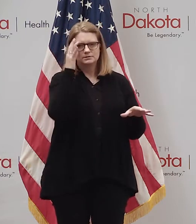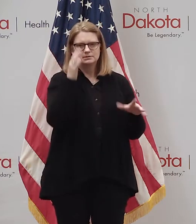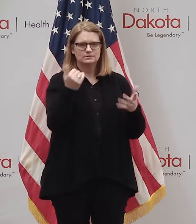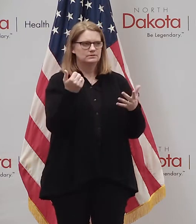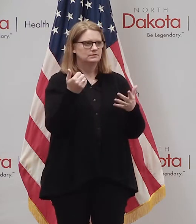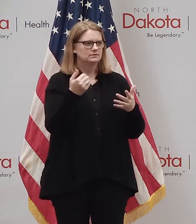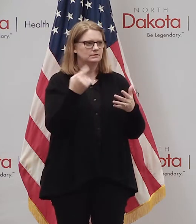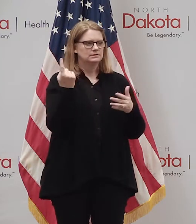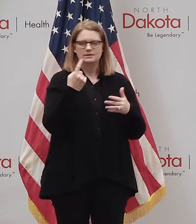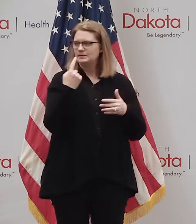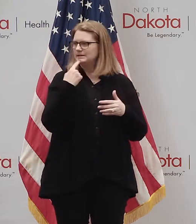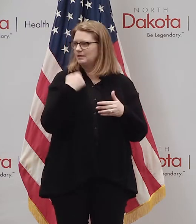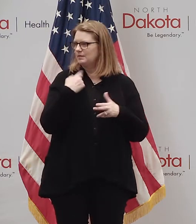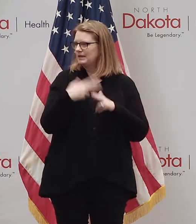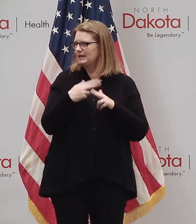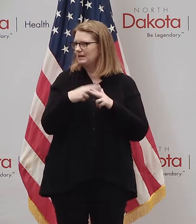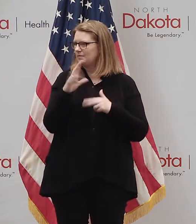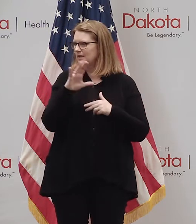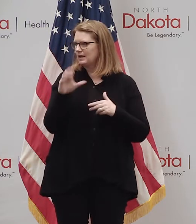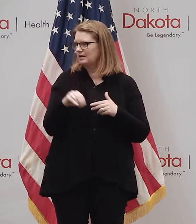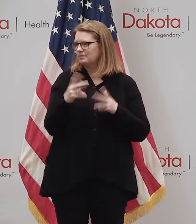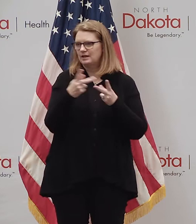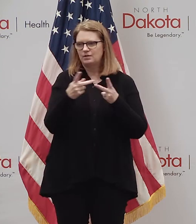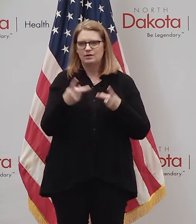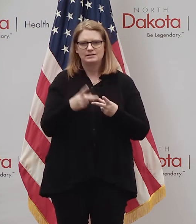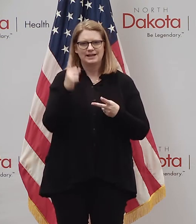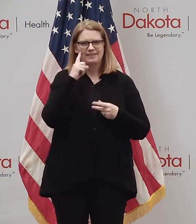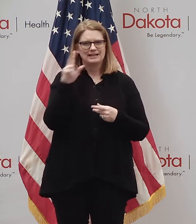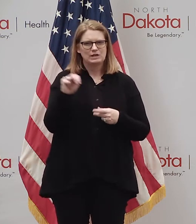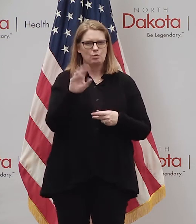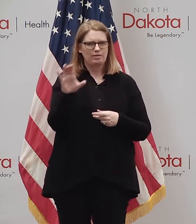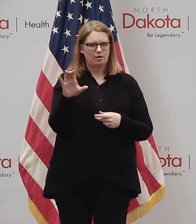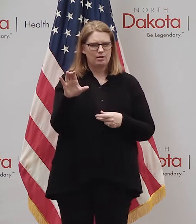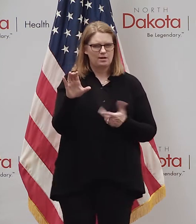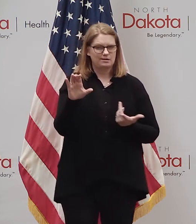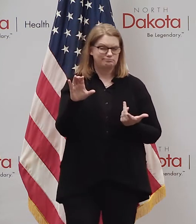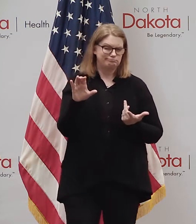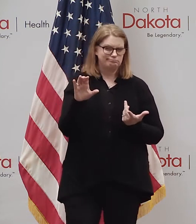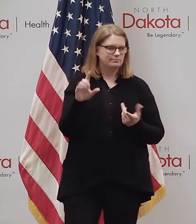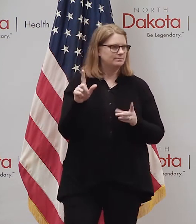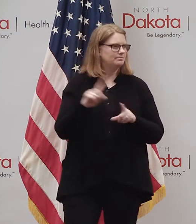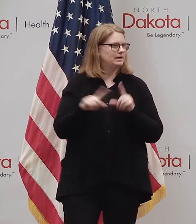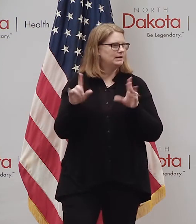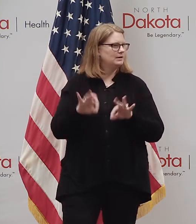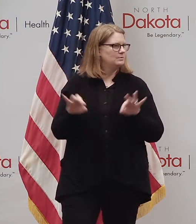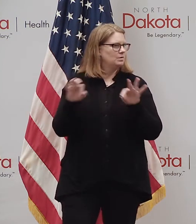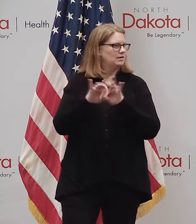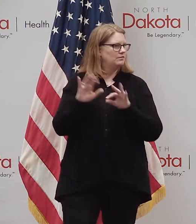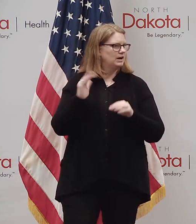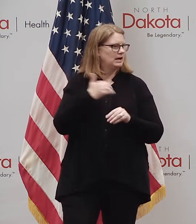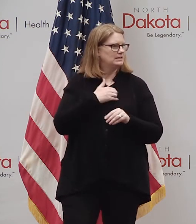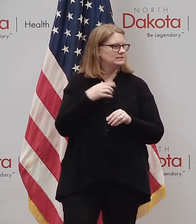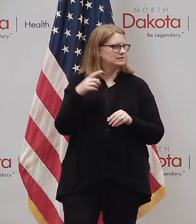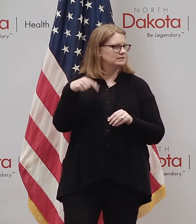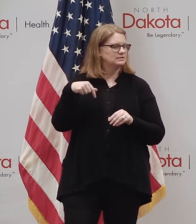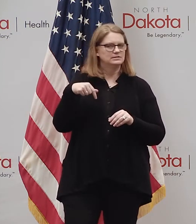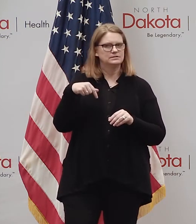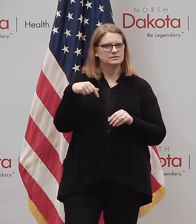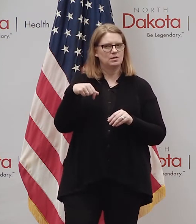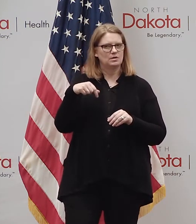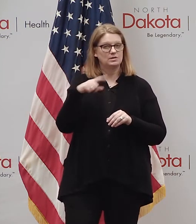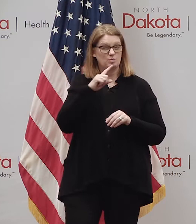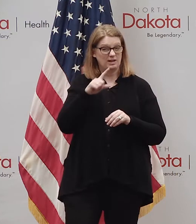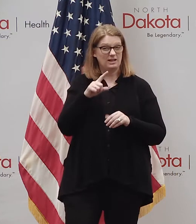test, and someone gave me the name of the company and the location, I think it's in North Carolina, but again, the key for us is quality and turnaround